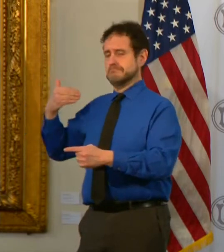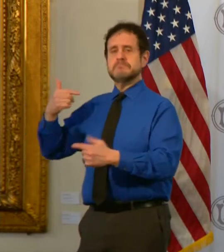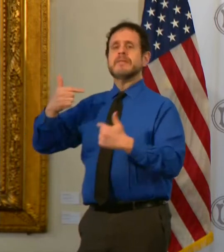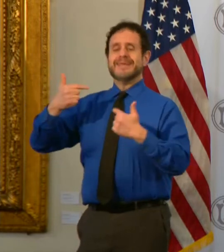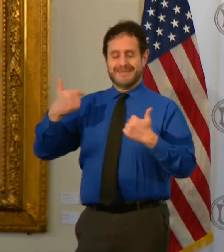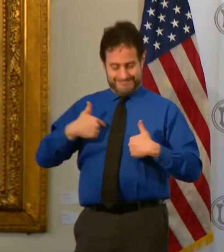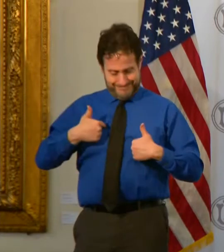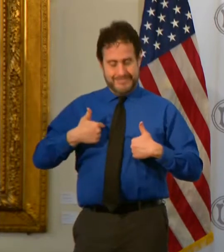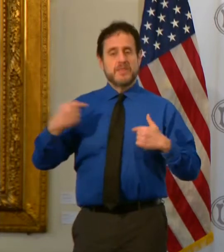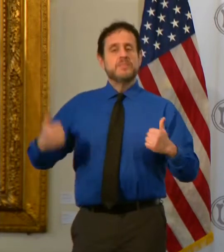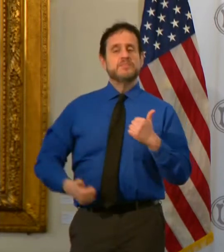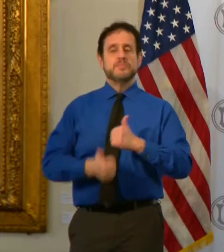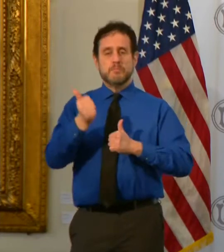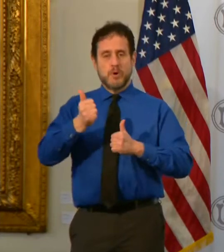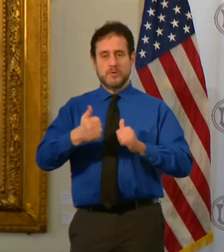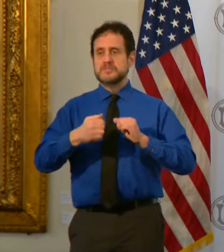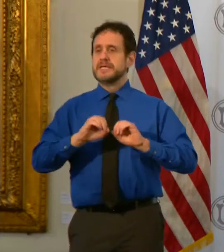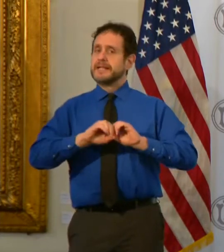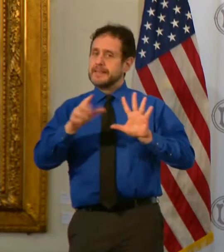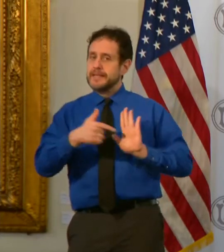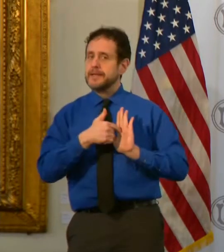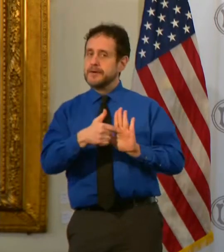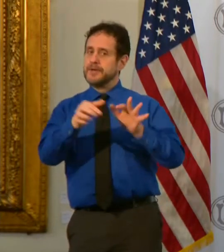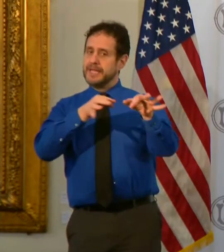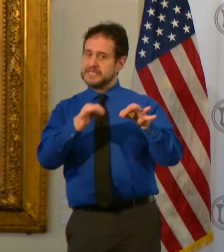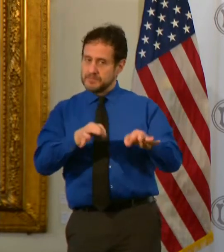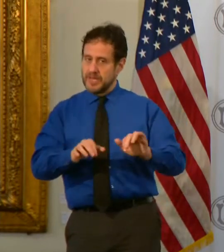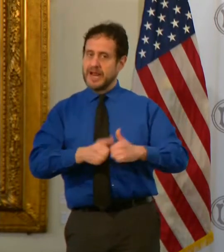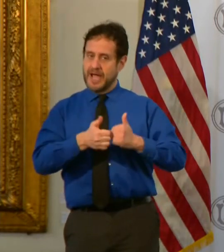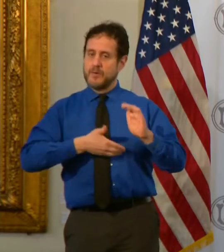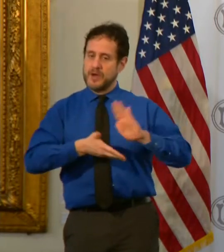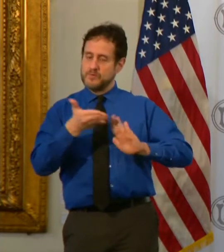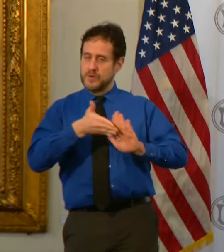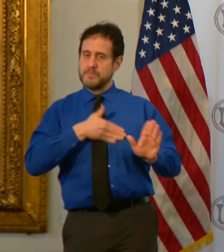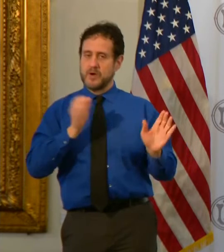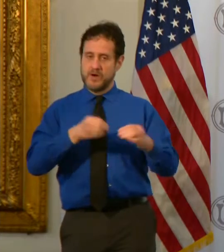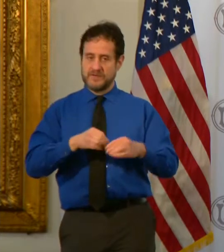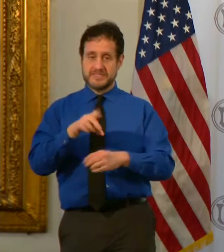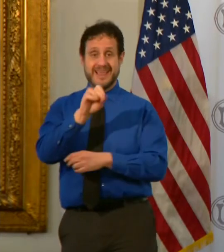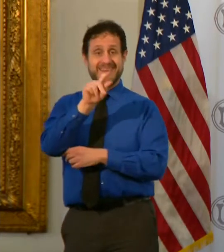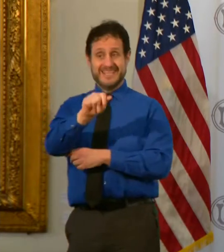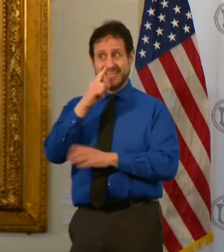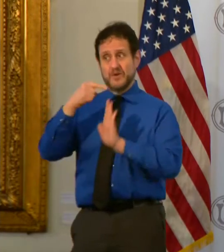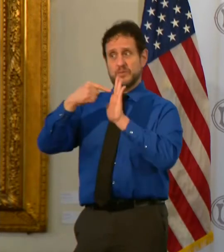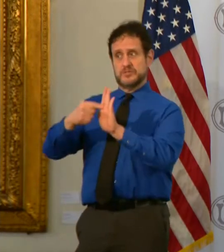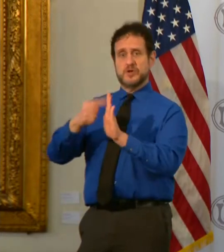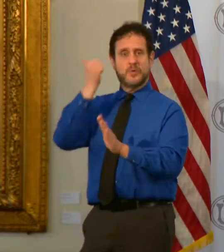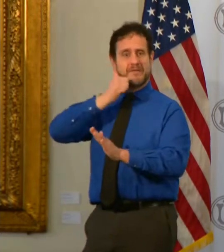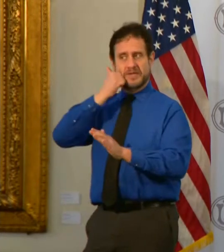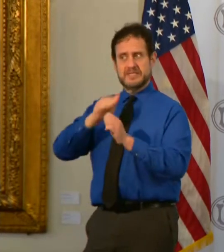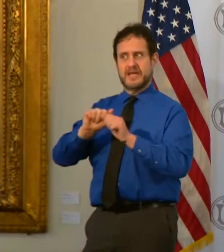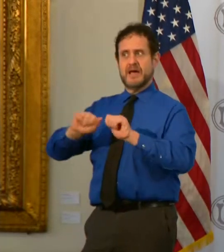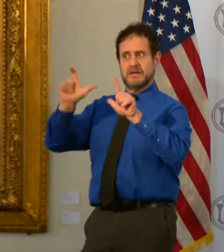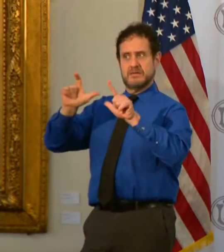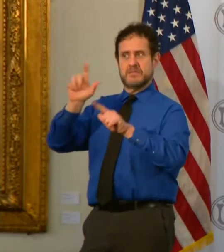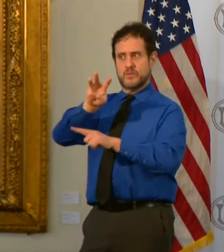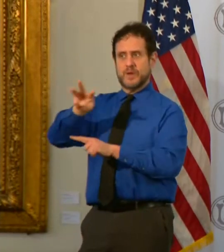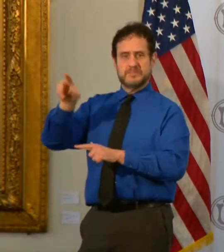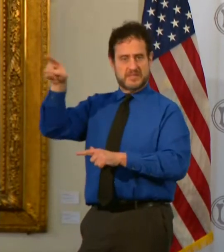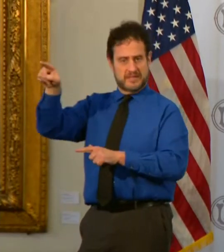been. Every piece of felony case level data on an open data portal. And yet, someone could say